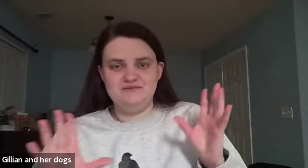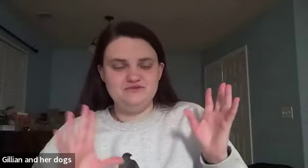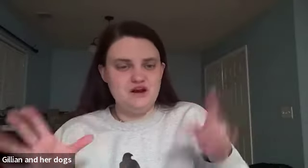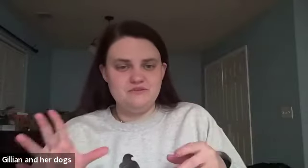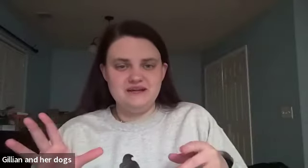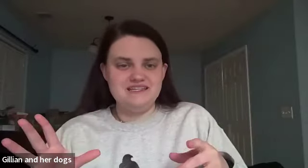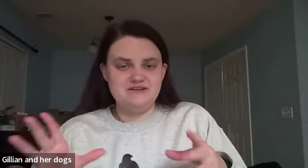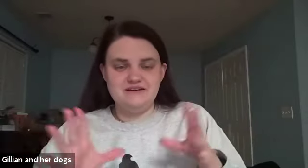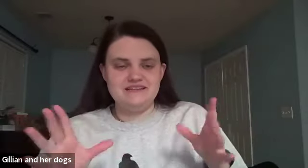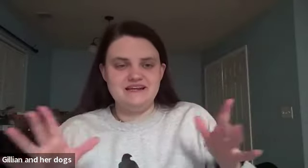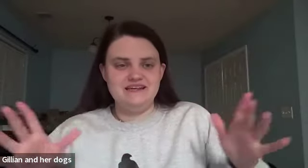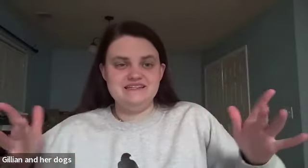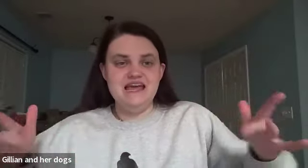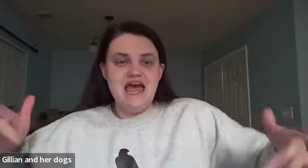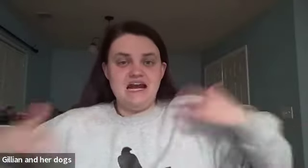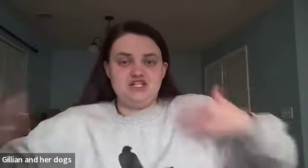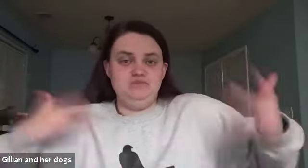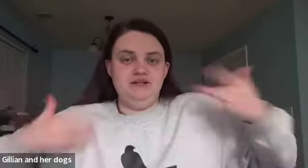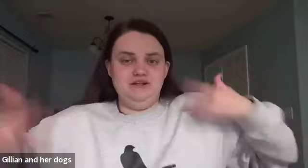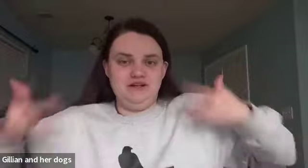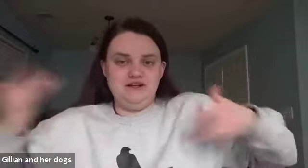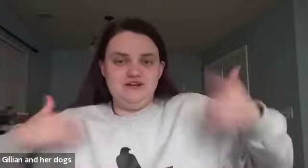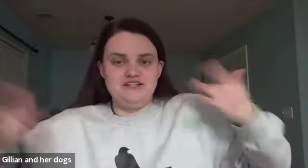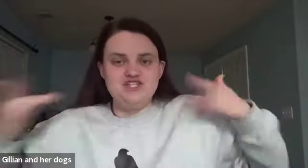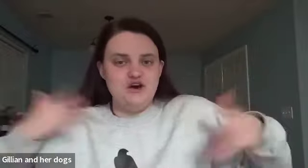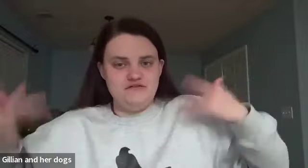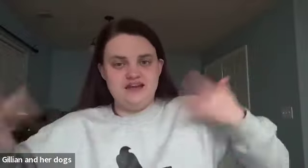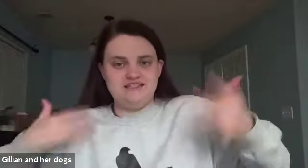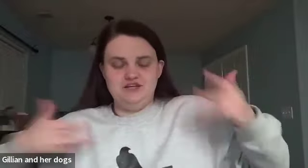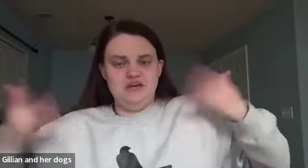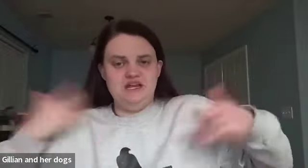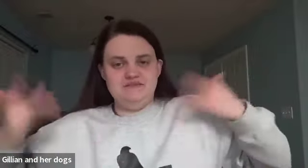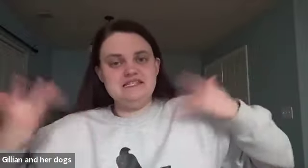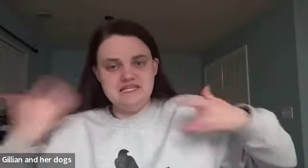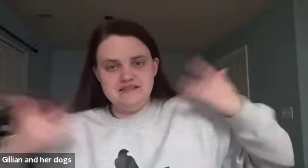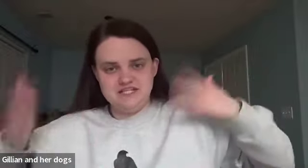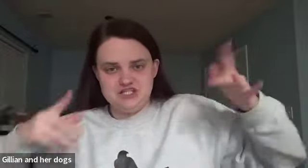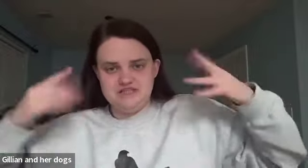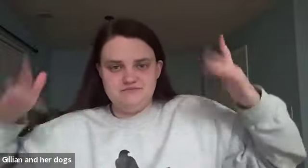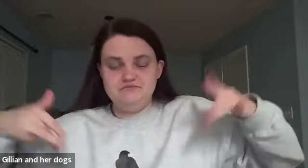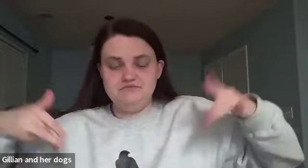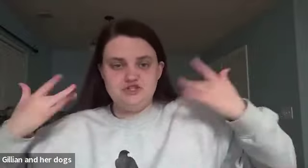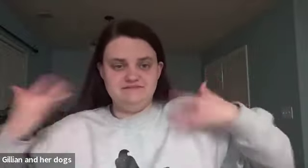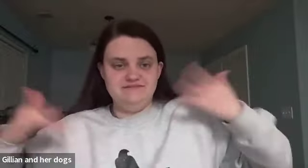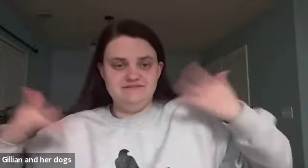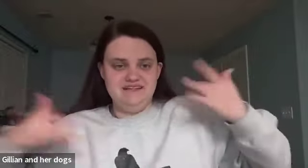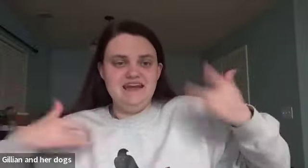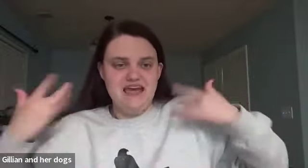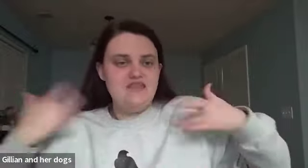like talking to my kids on how exciting it is. And I just go like so fast, like you can't even see, like it's just motion.